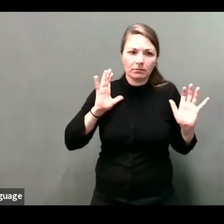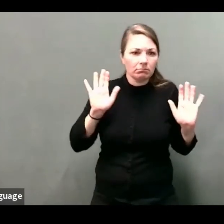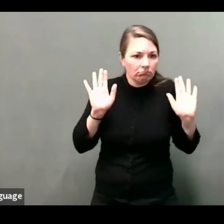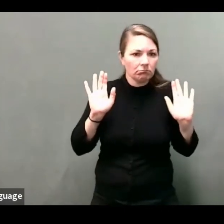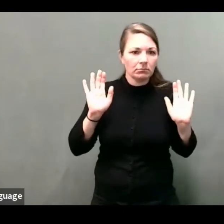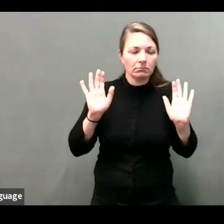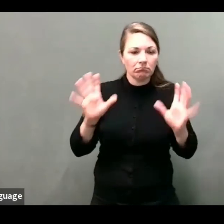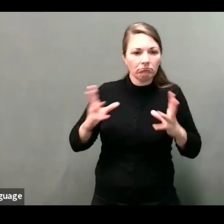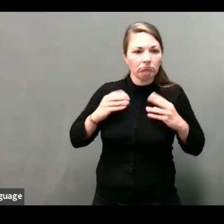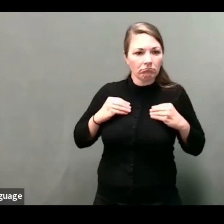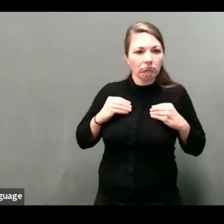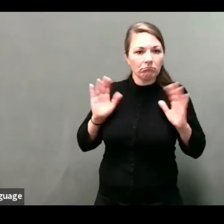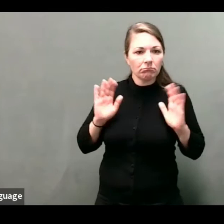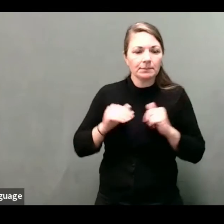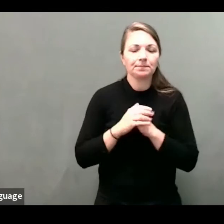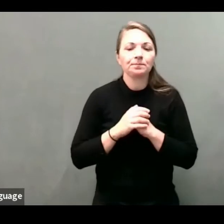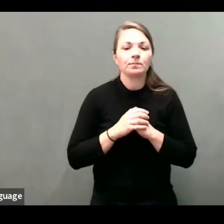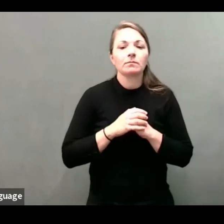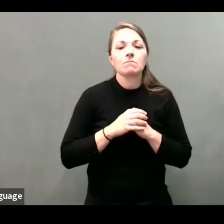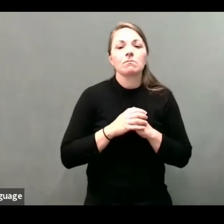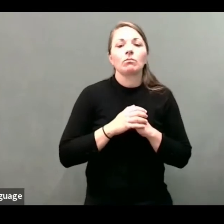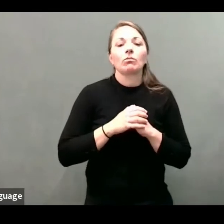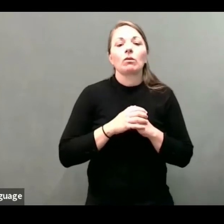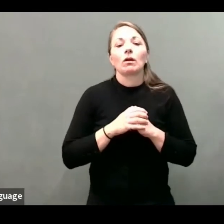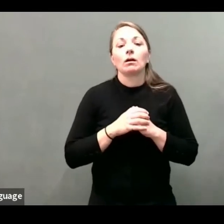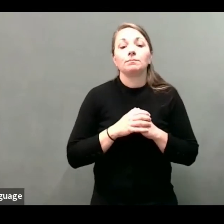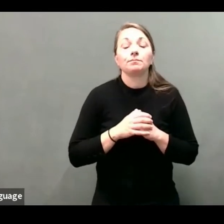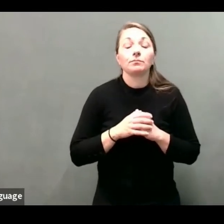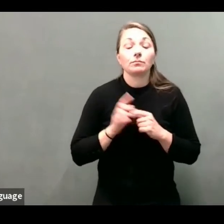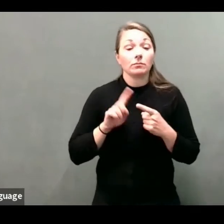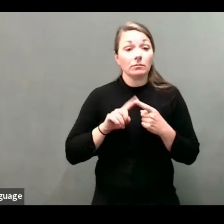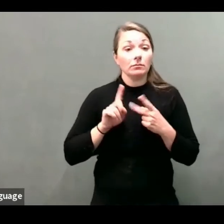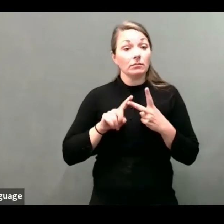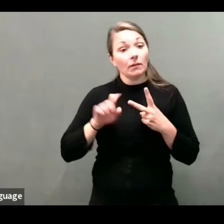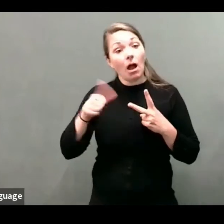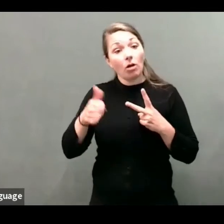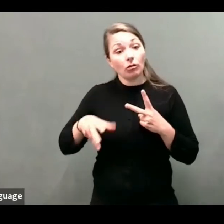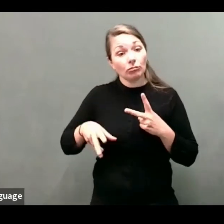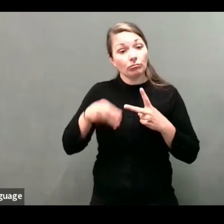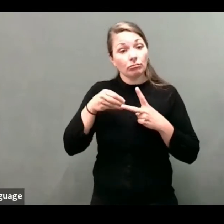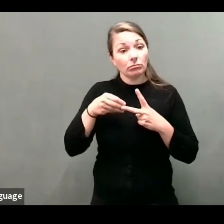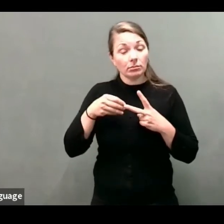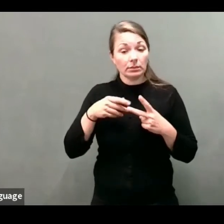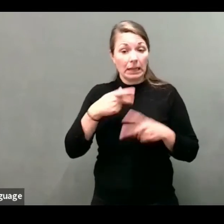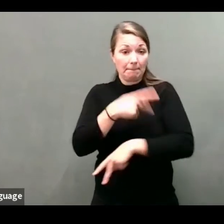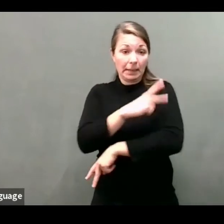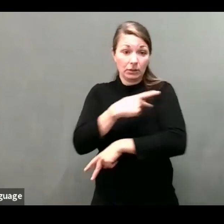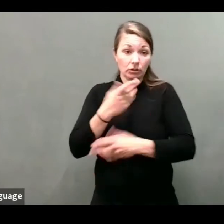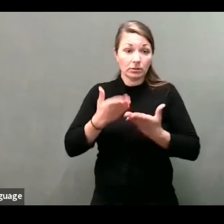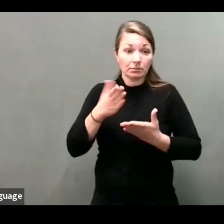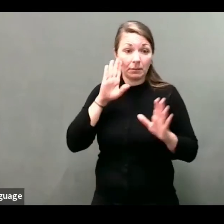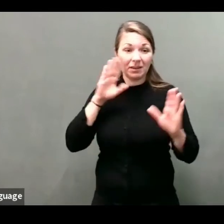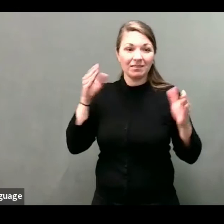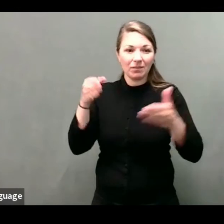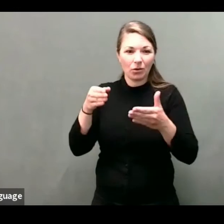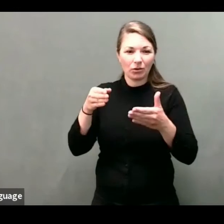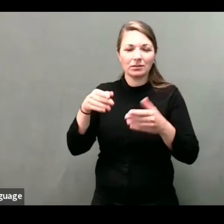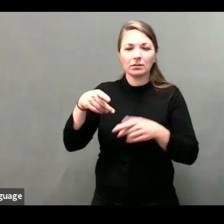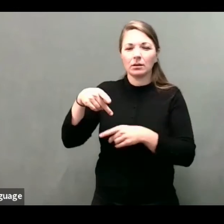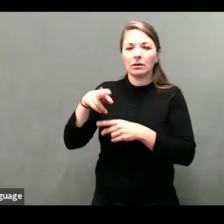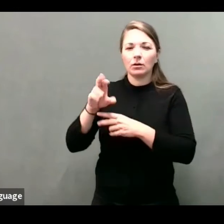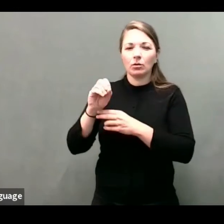What may be added on to that, or what patients may choose instead, is to really focus on prophylactic